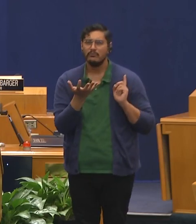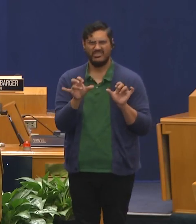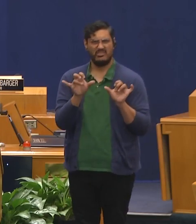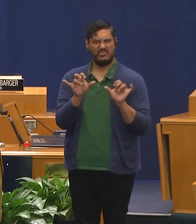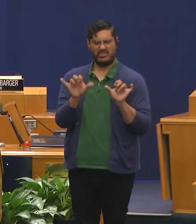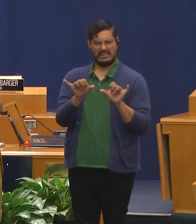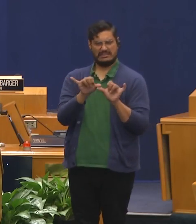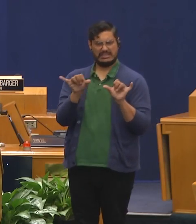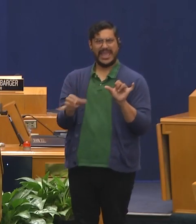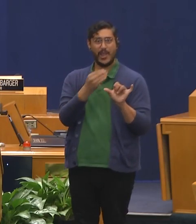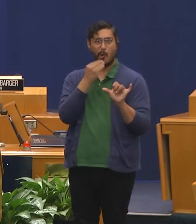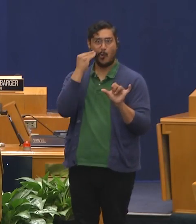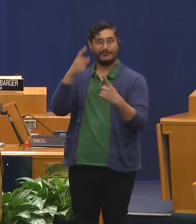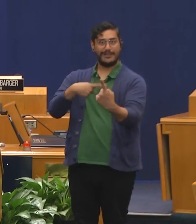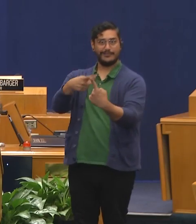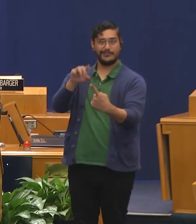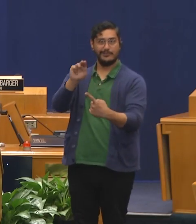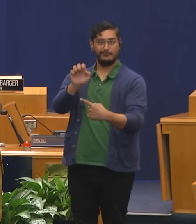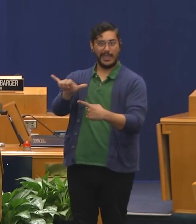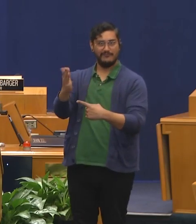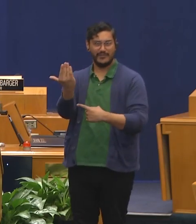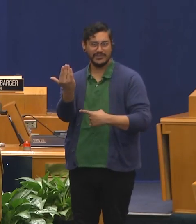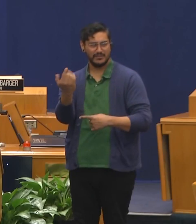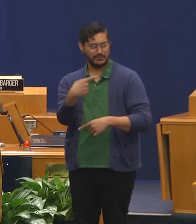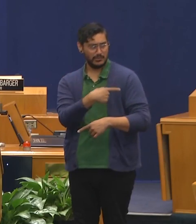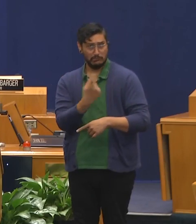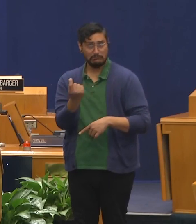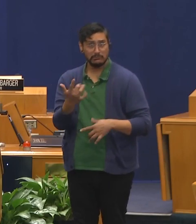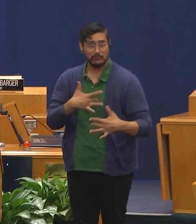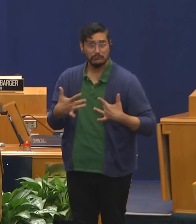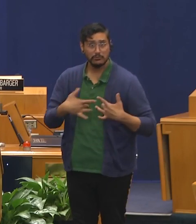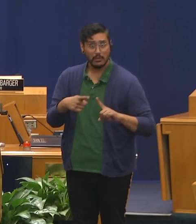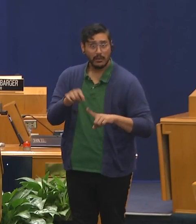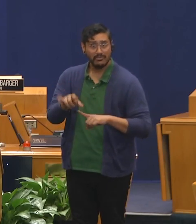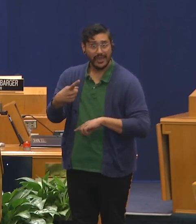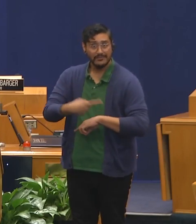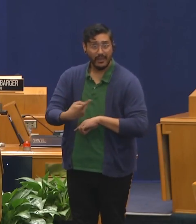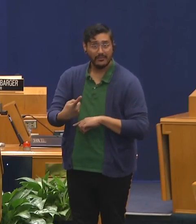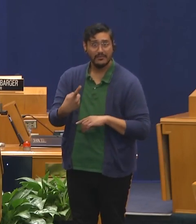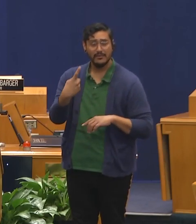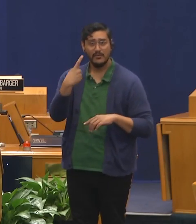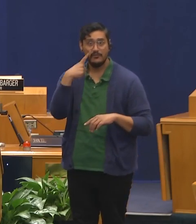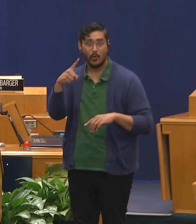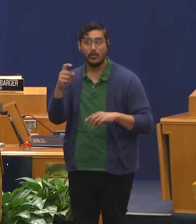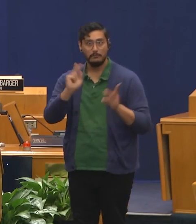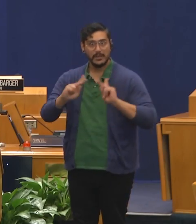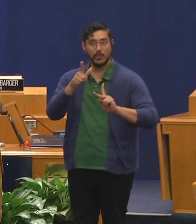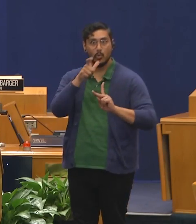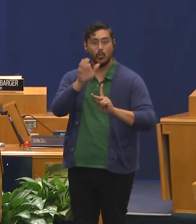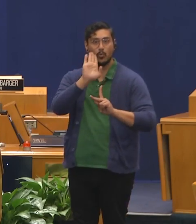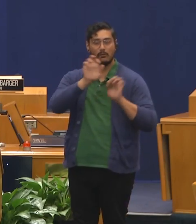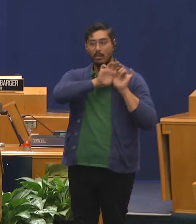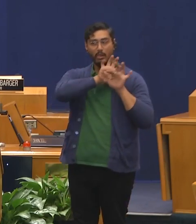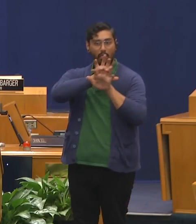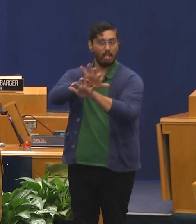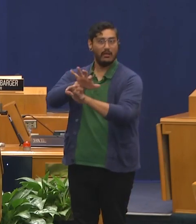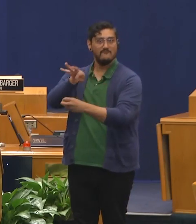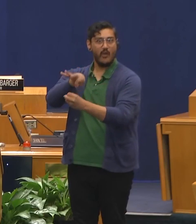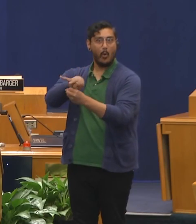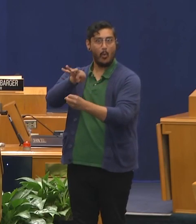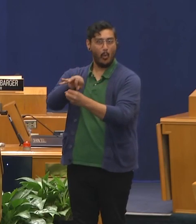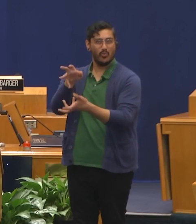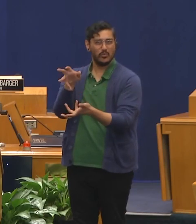extension until May 15th, if you had any concerns about that, but people, congregating in a voting polling